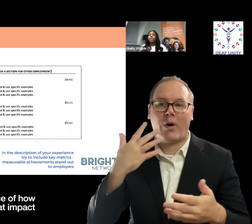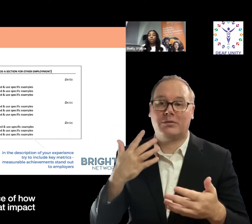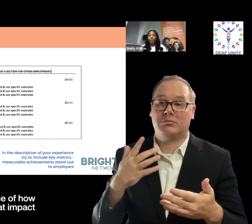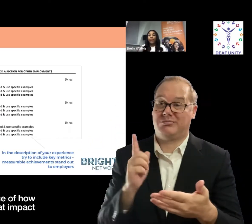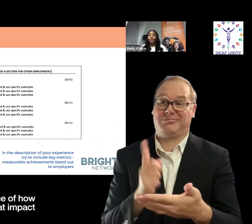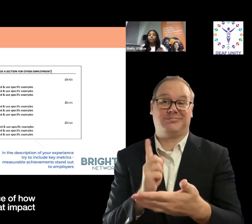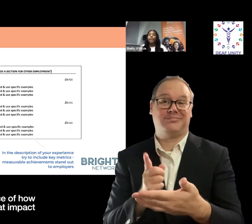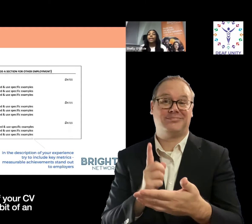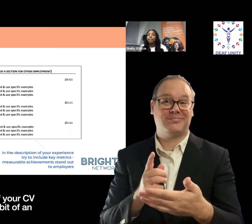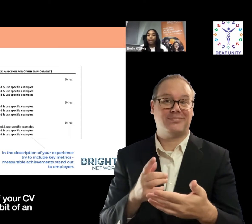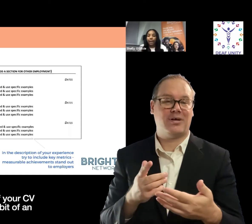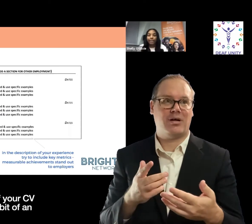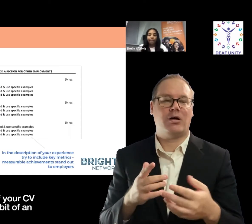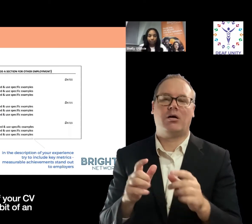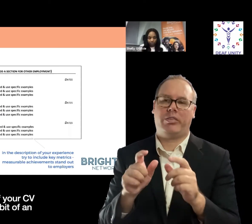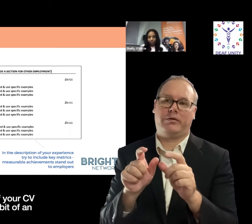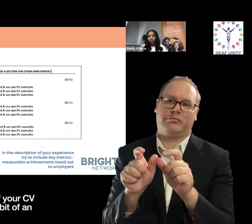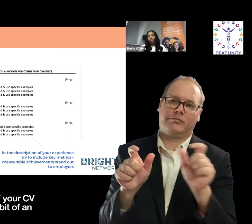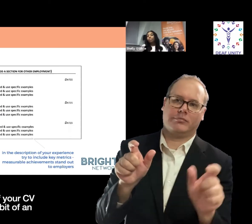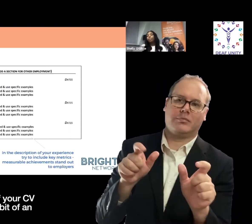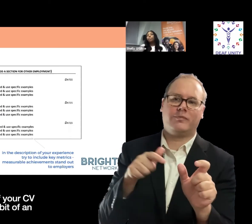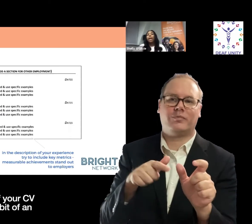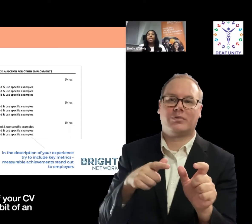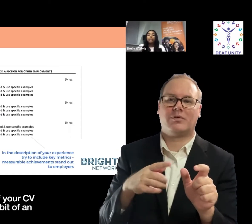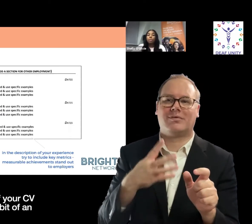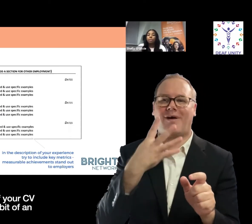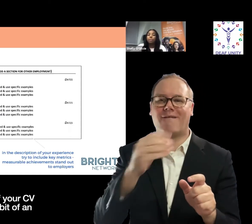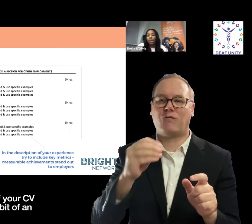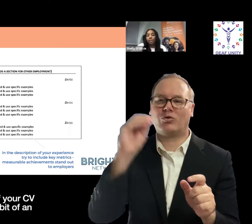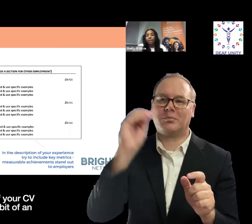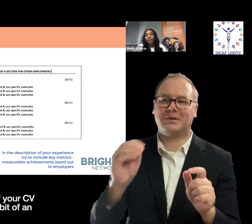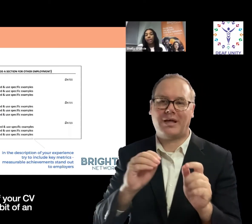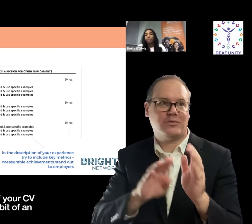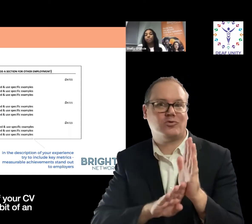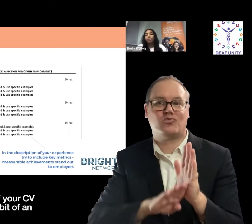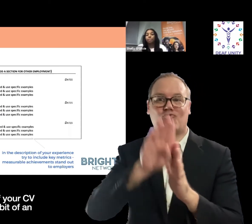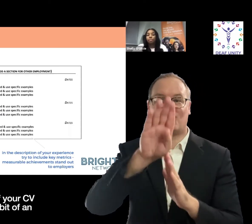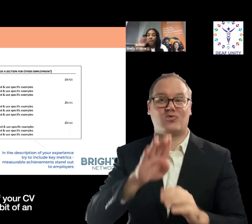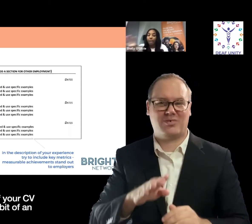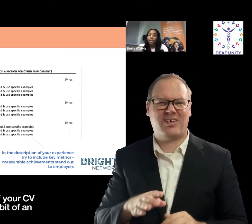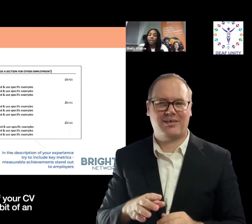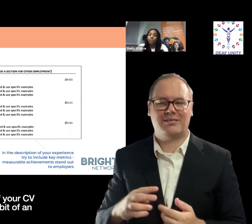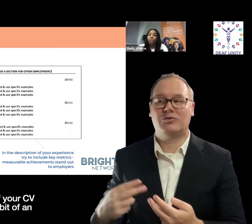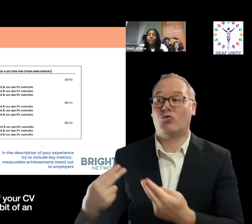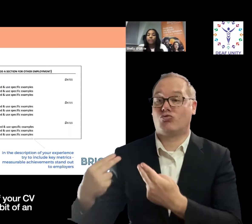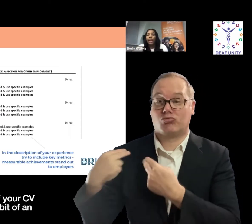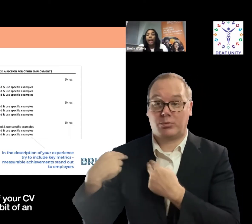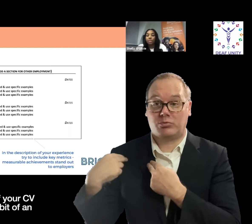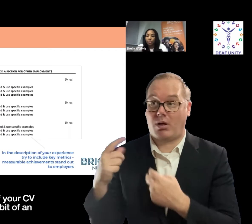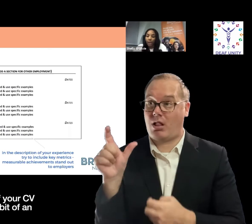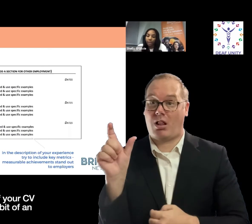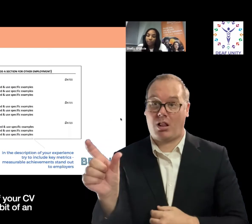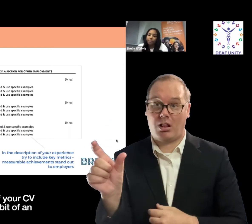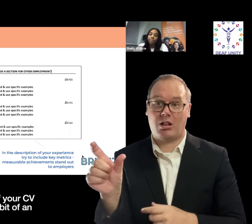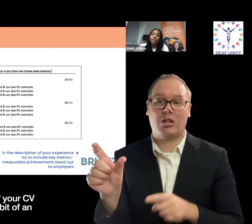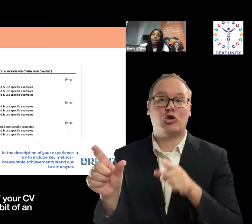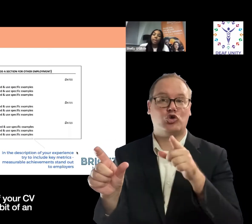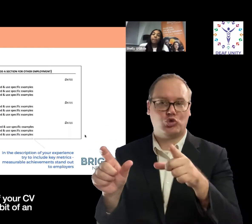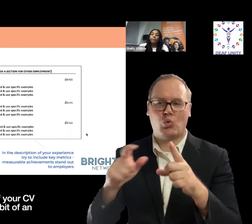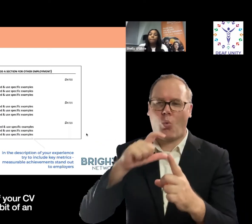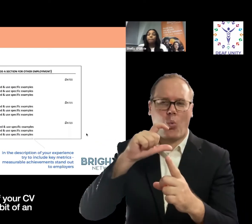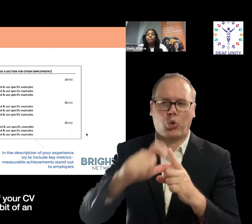what you were doing had a great impact, and so on for the other areas of your CV as well.